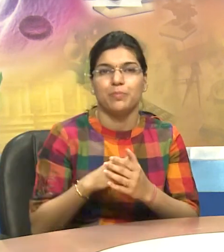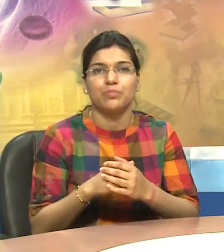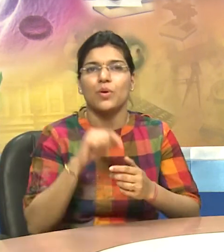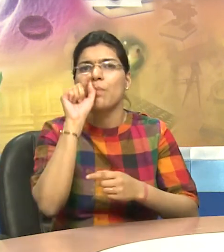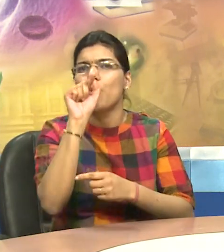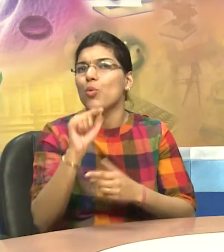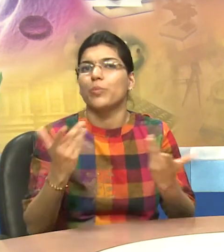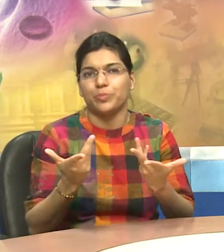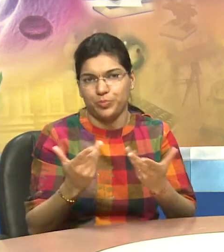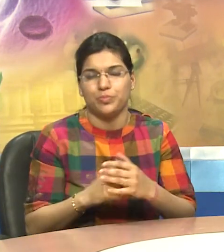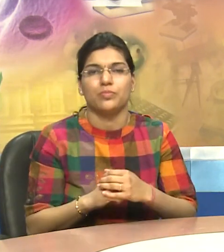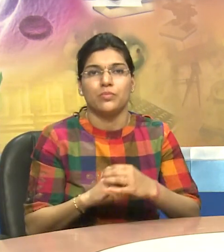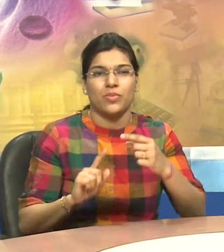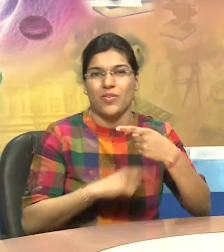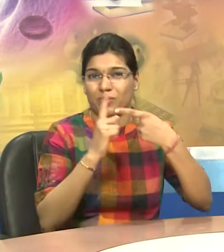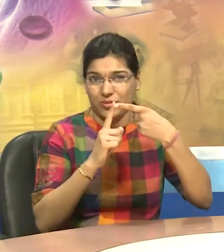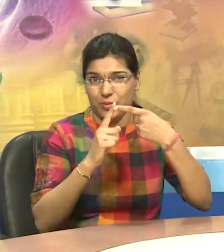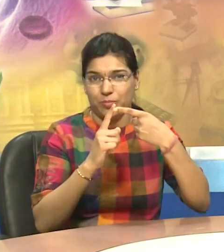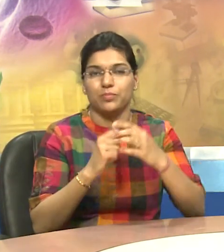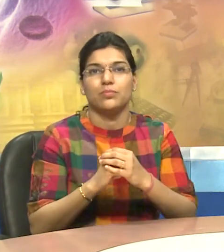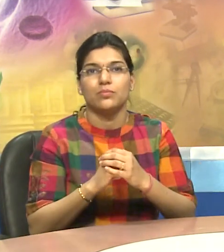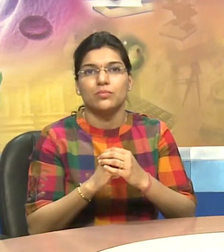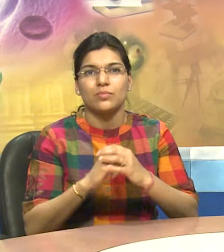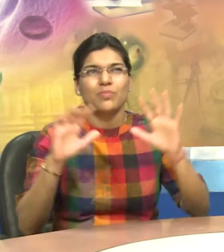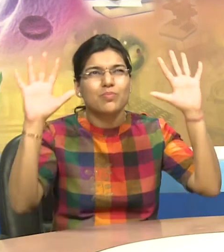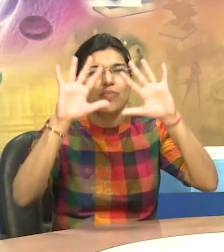Few sounds on the other side of the table, there are few sounds